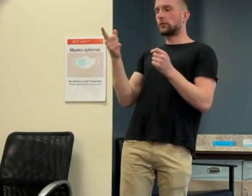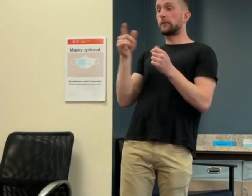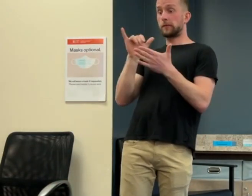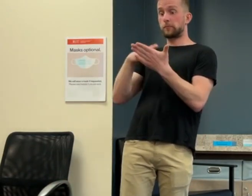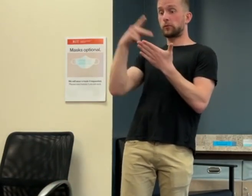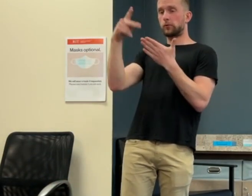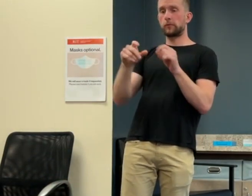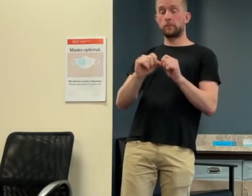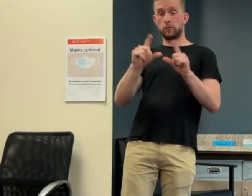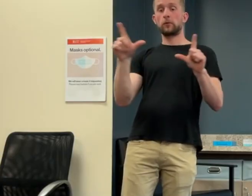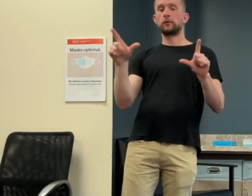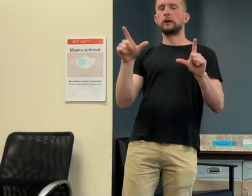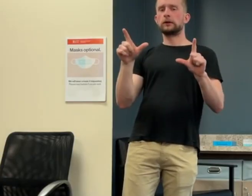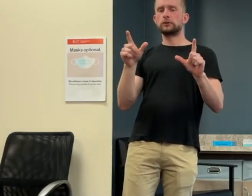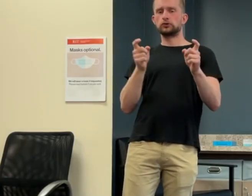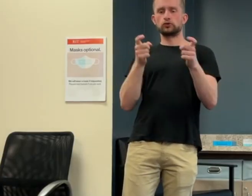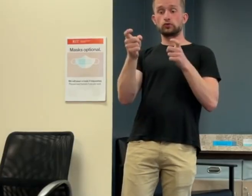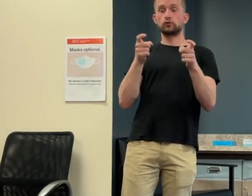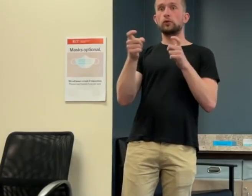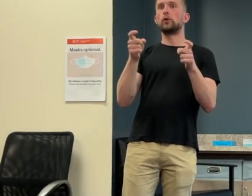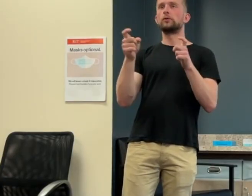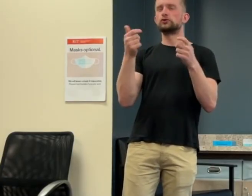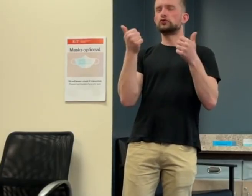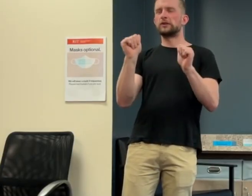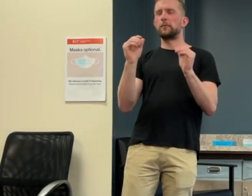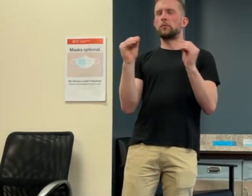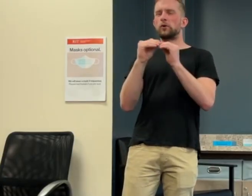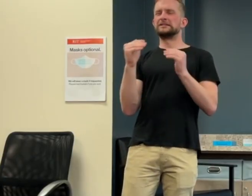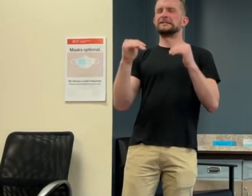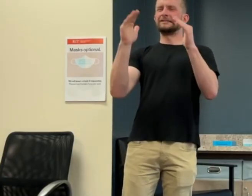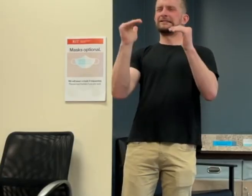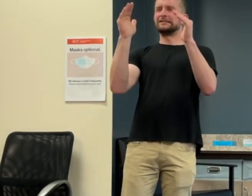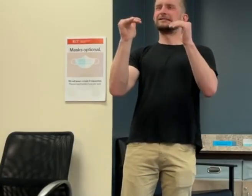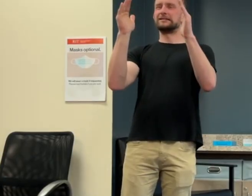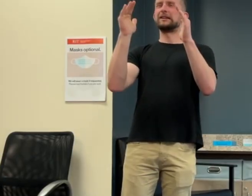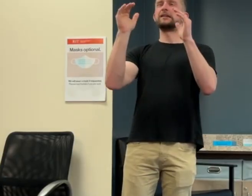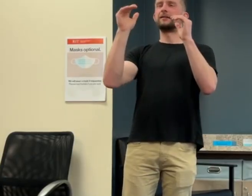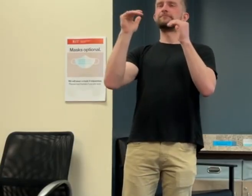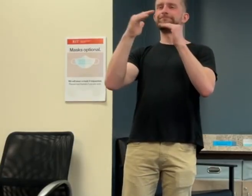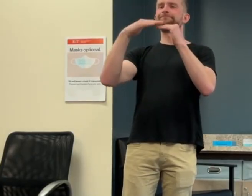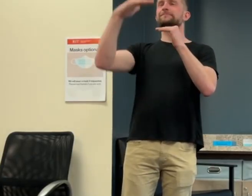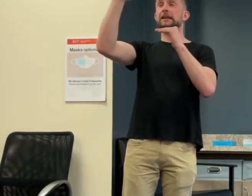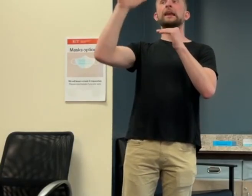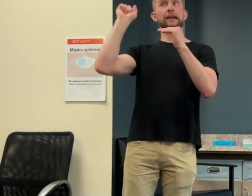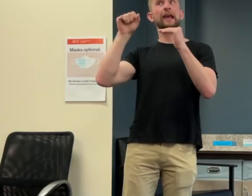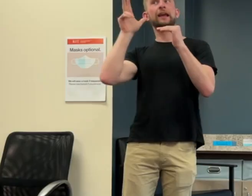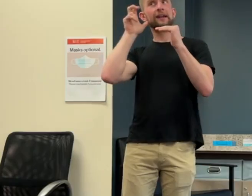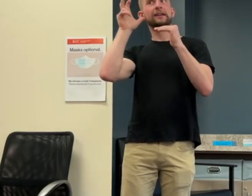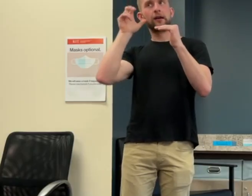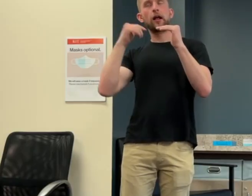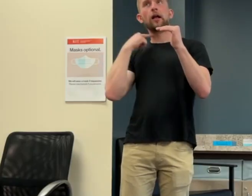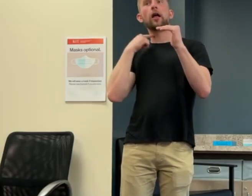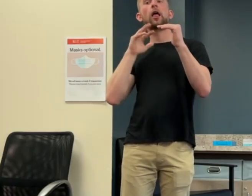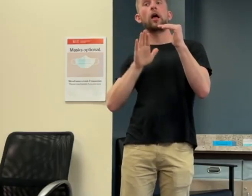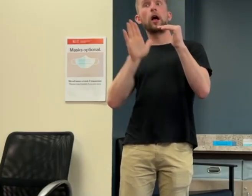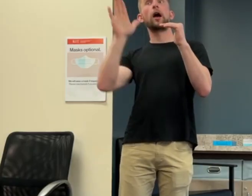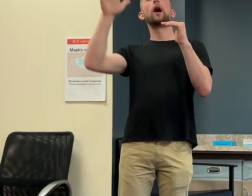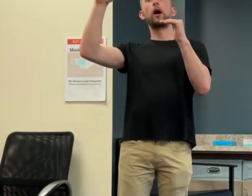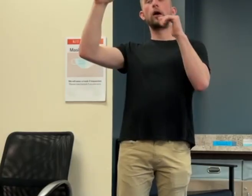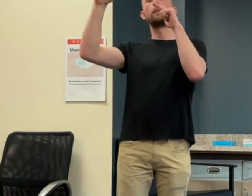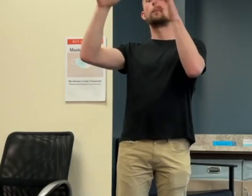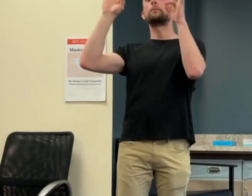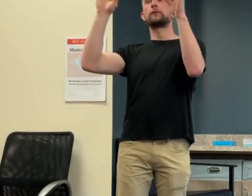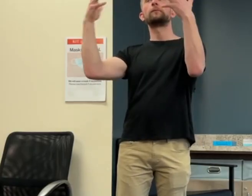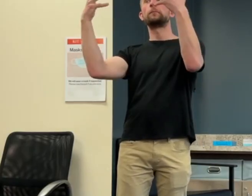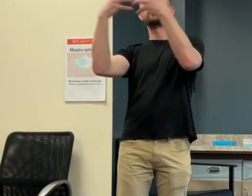specifically for her daughter's voice, and try to make that better. It's not going to be perfect, but it could help, and that would be a situation